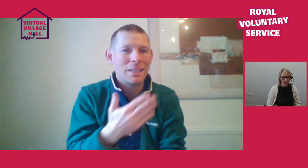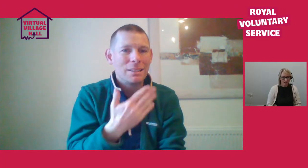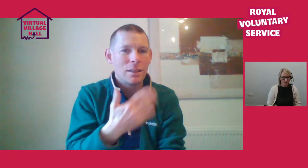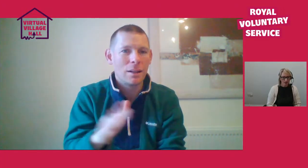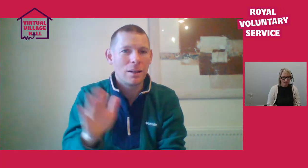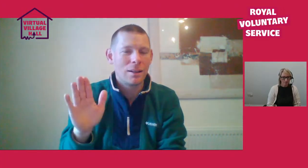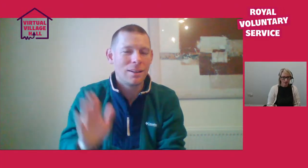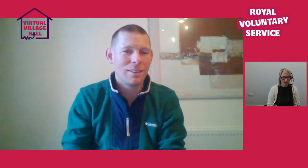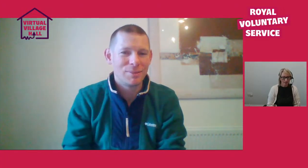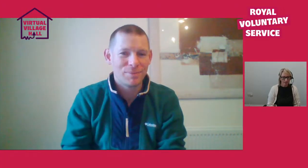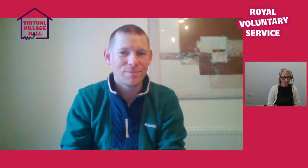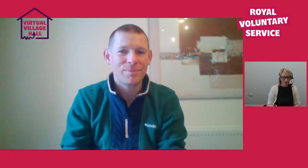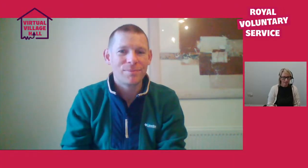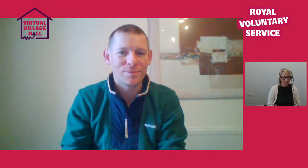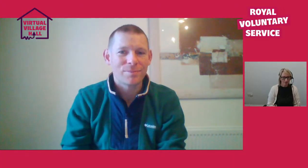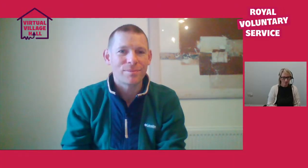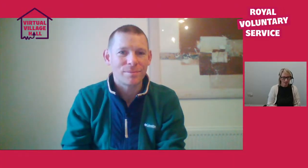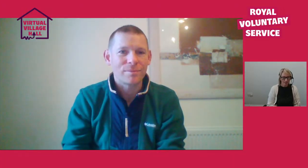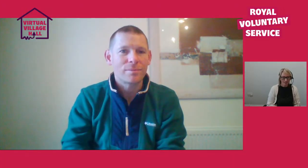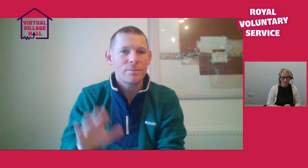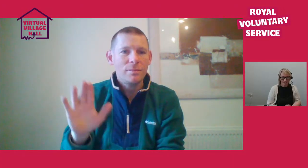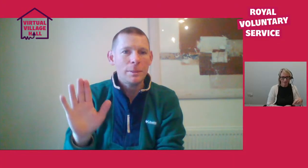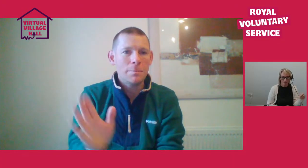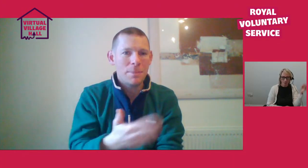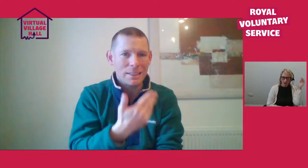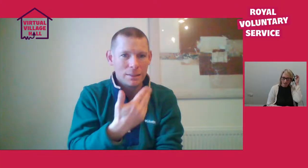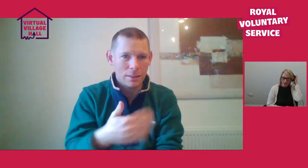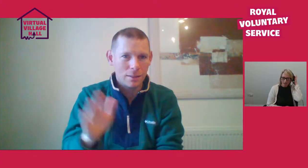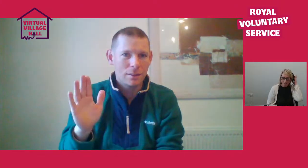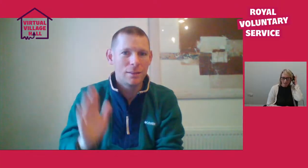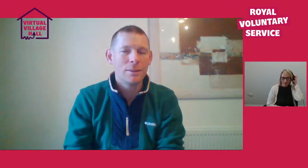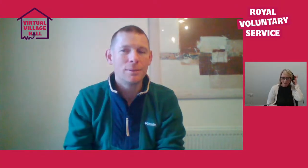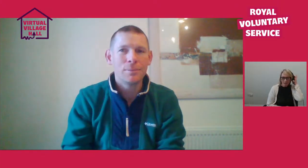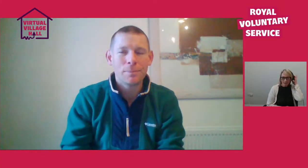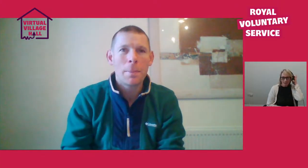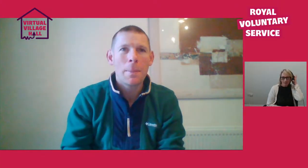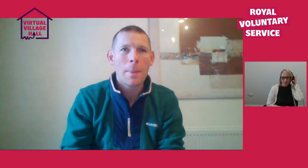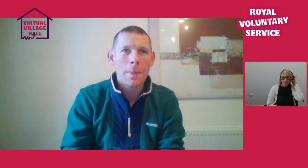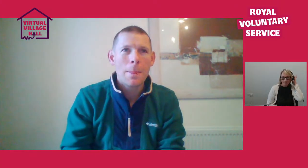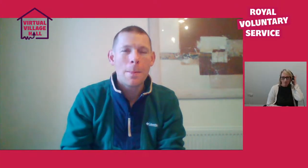surround, and paddle is great. That's the sign for paddle.